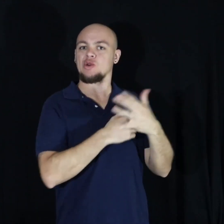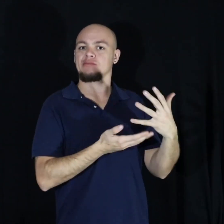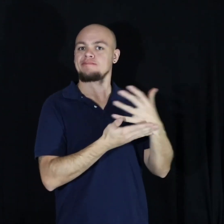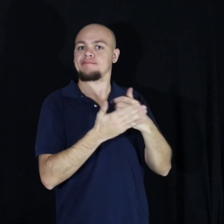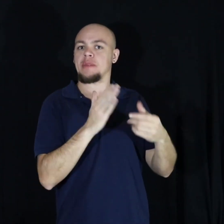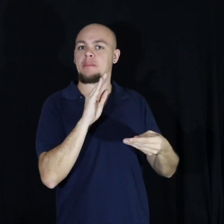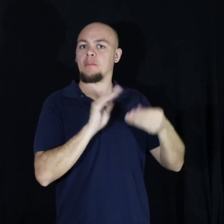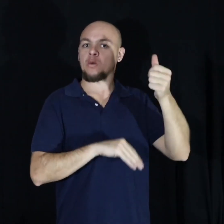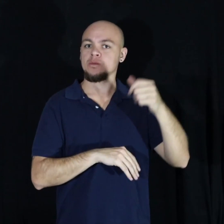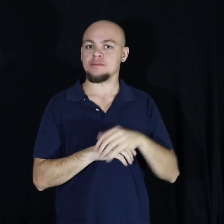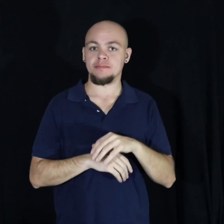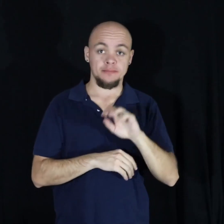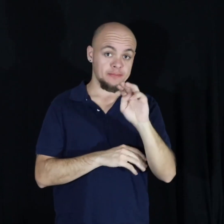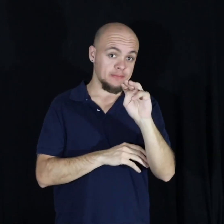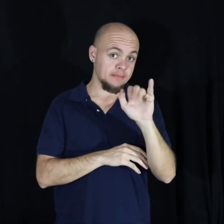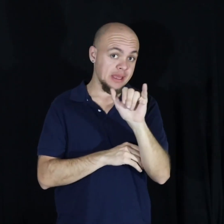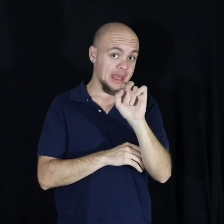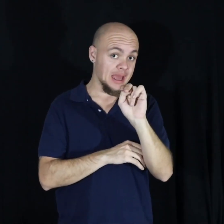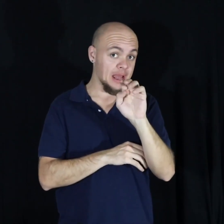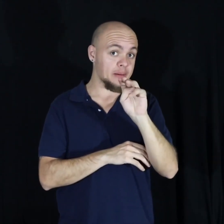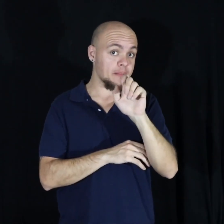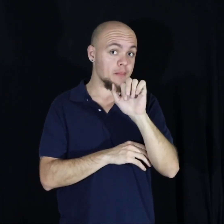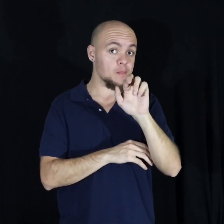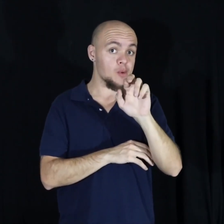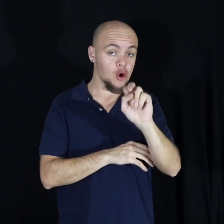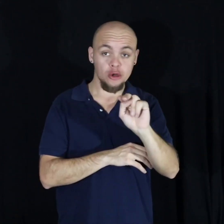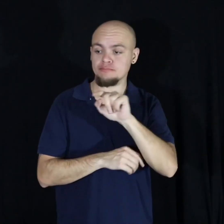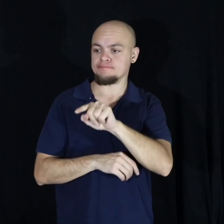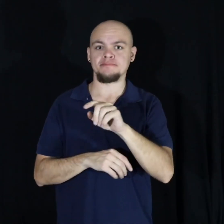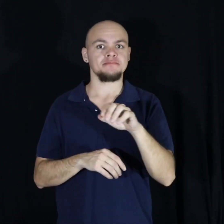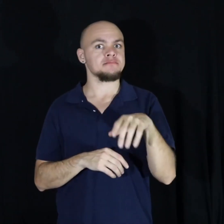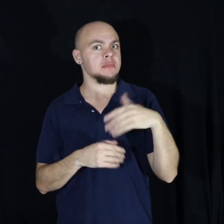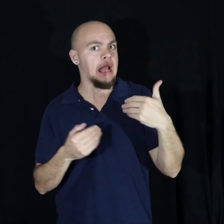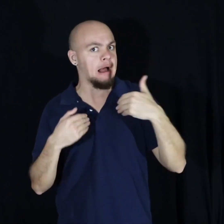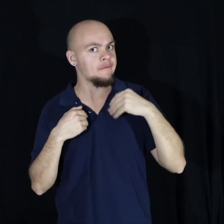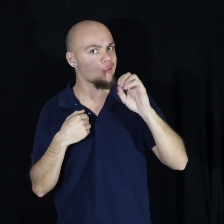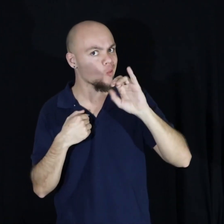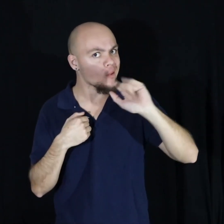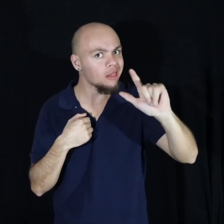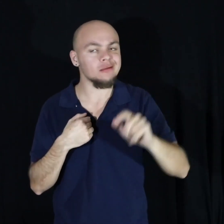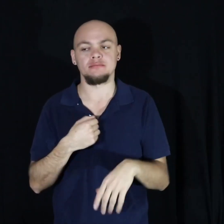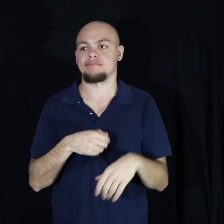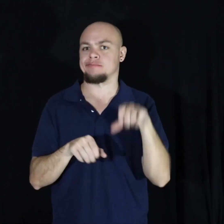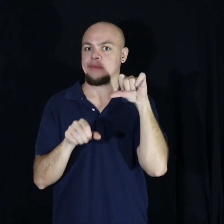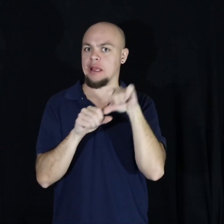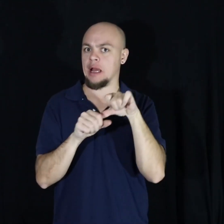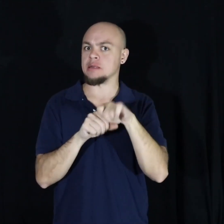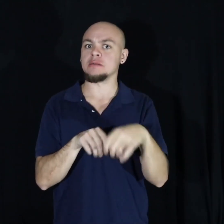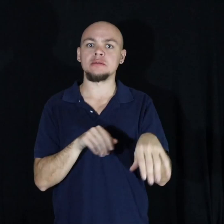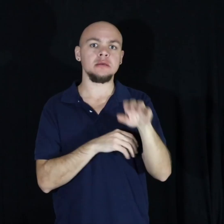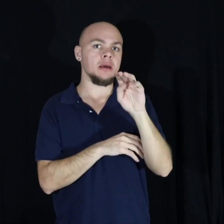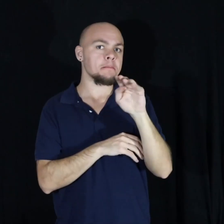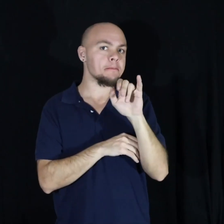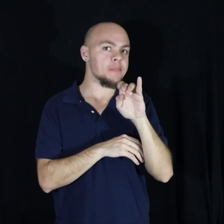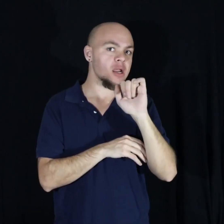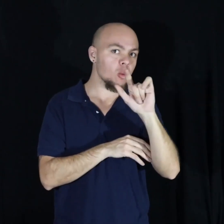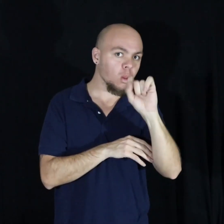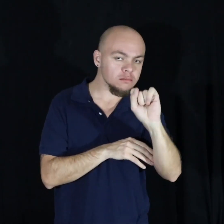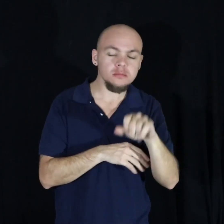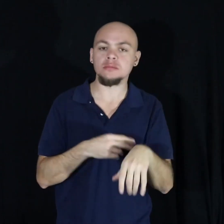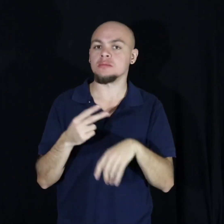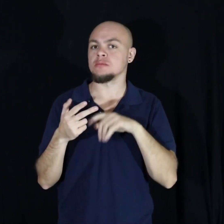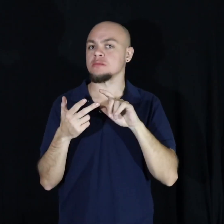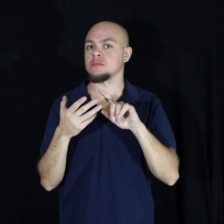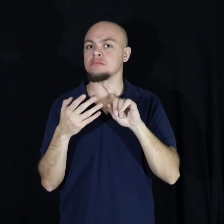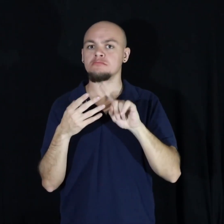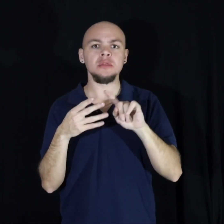Myanmar? Oils and gas, many minerals and gems, timber